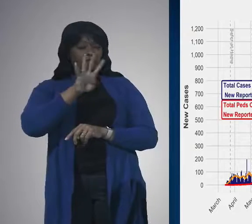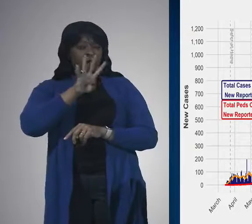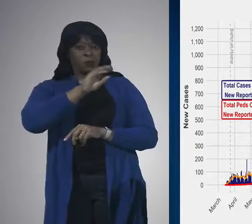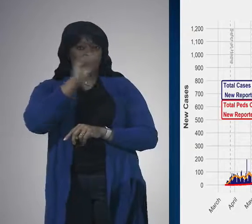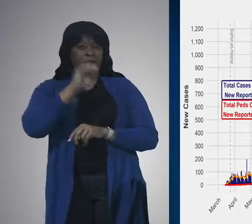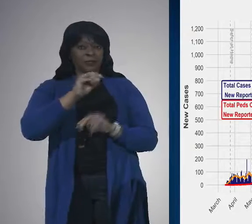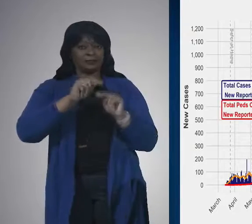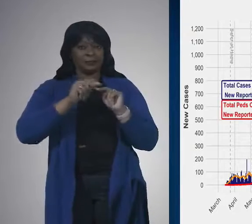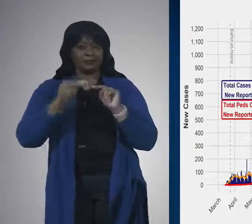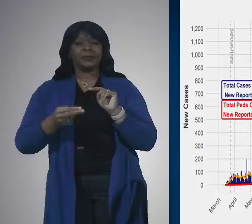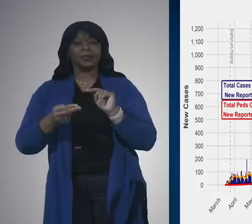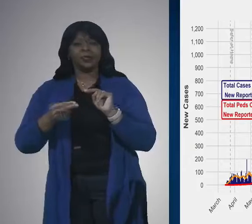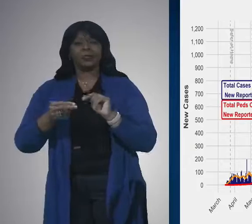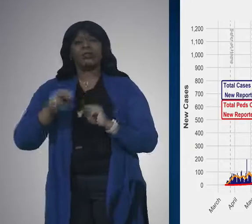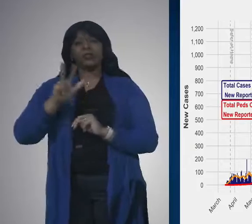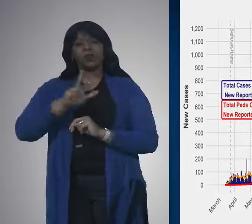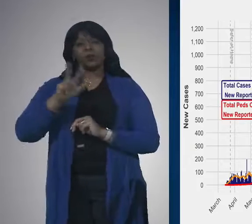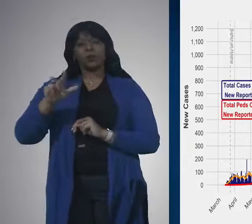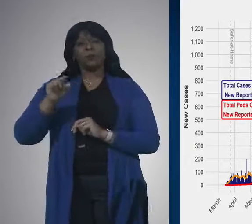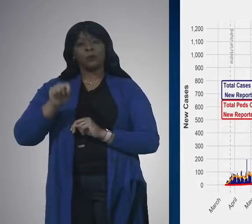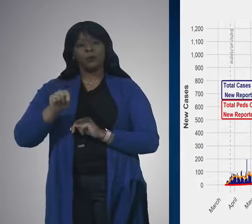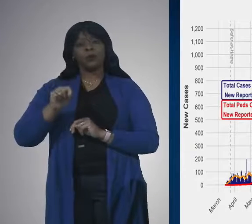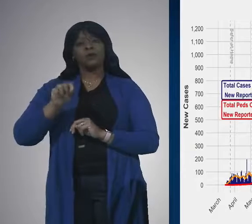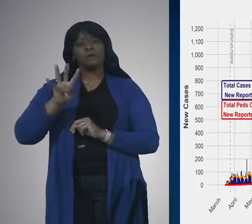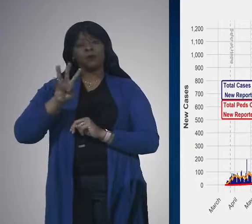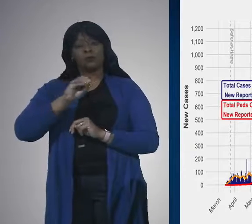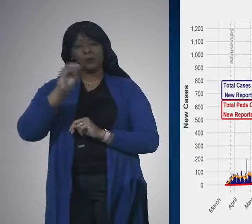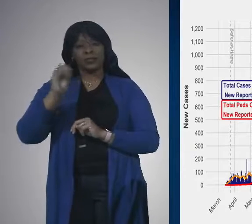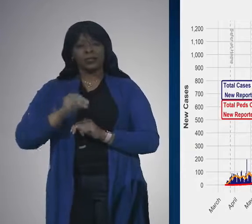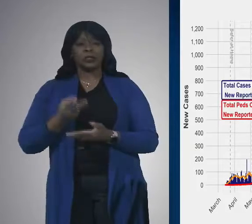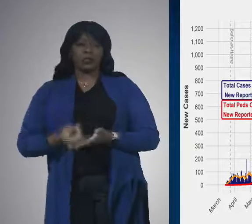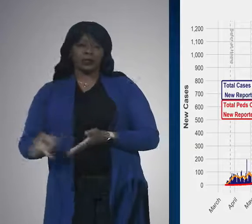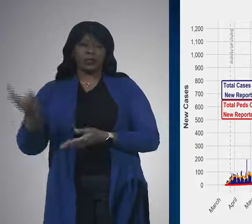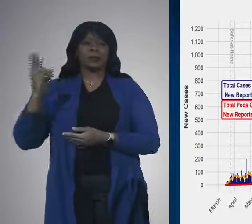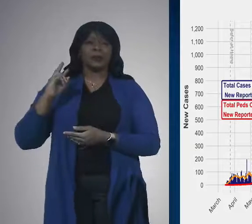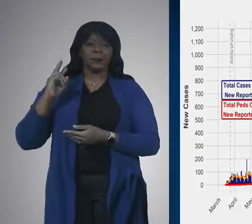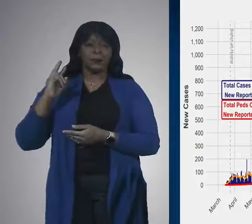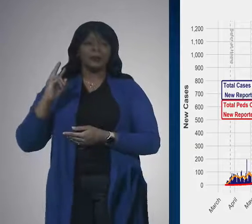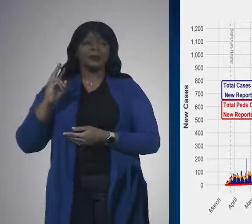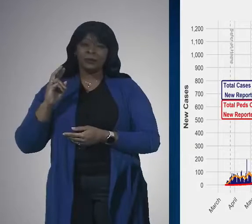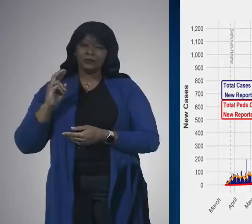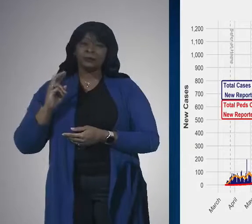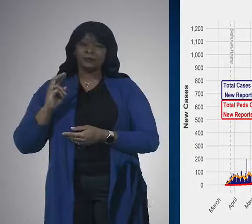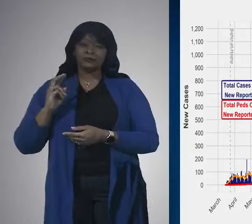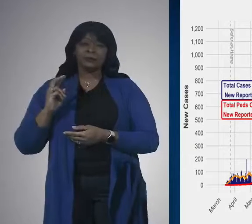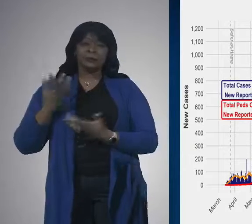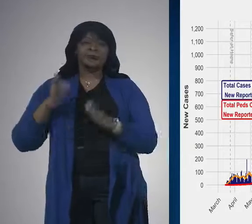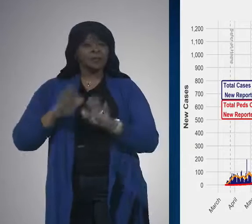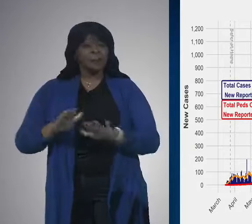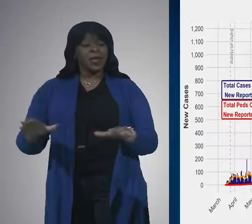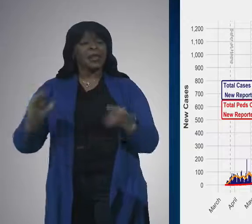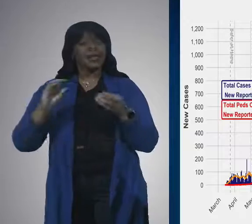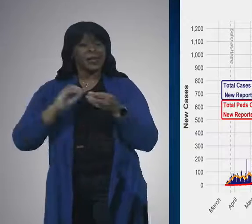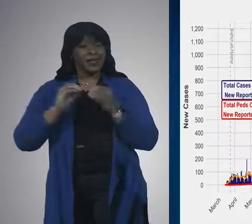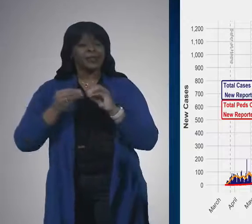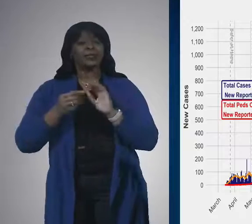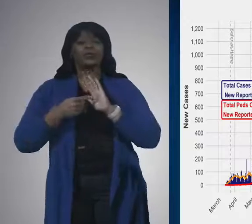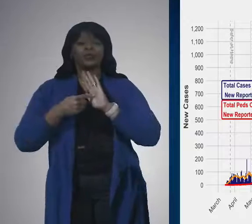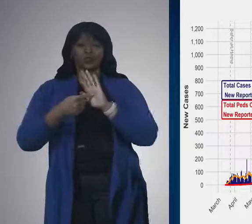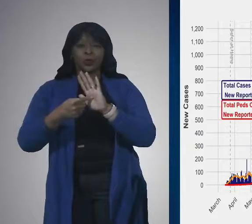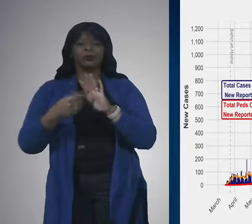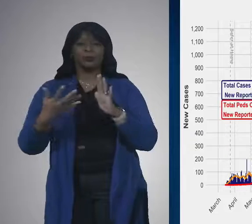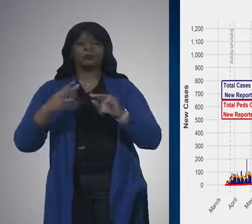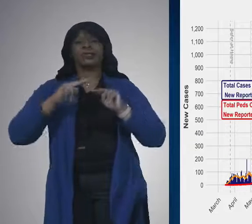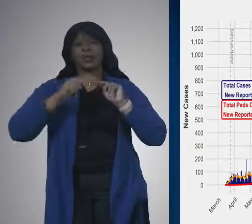31.4% and the 33.4% 2 weeks ago. So pediatric cases are showing a